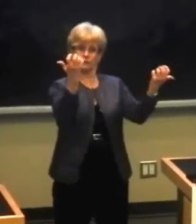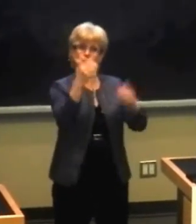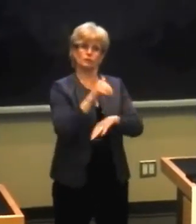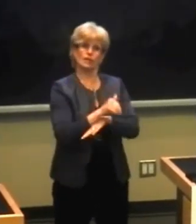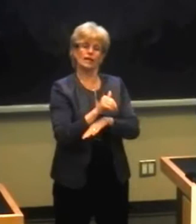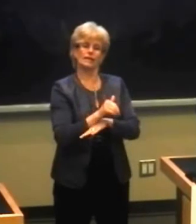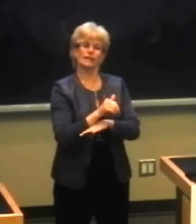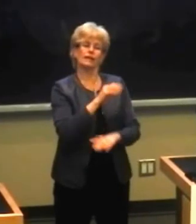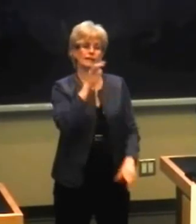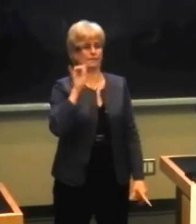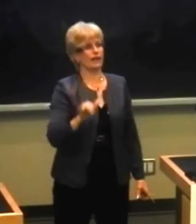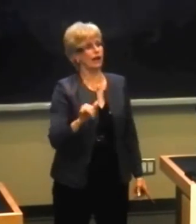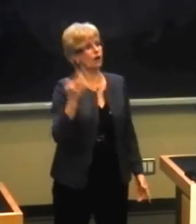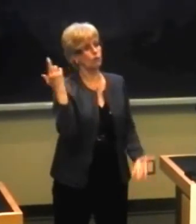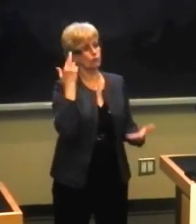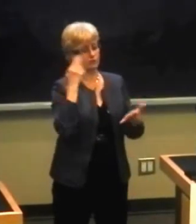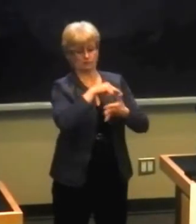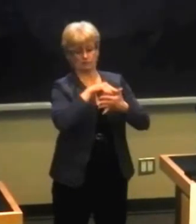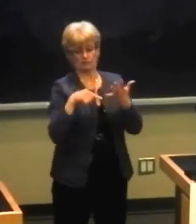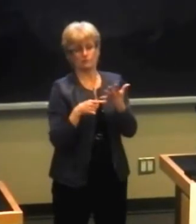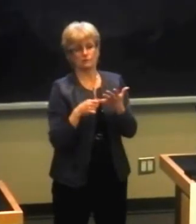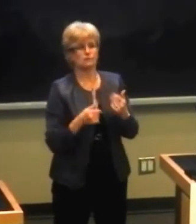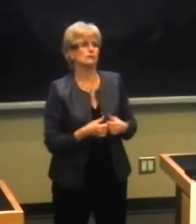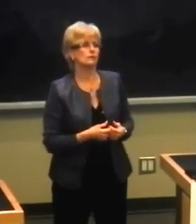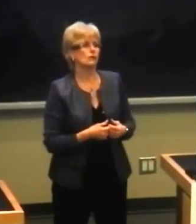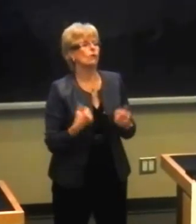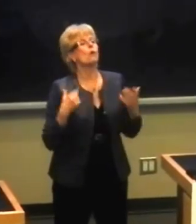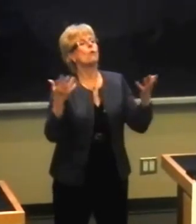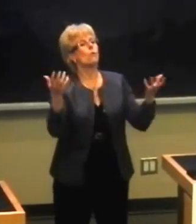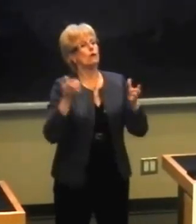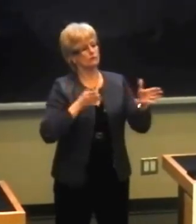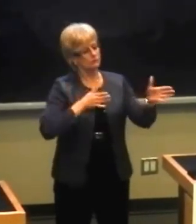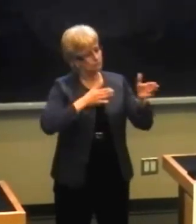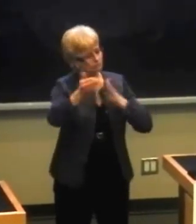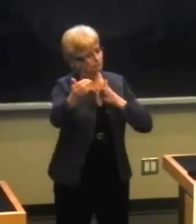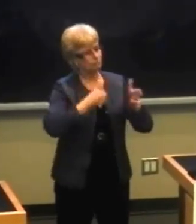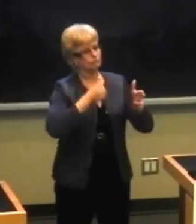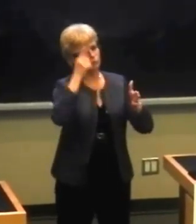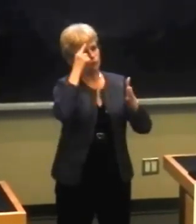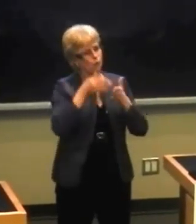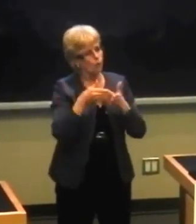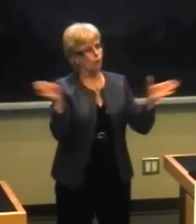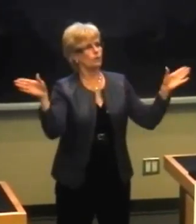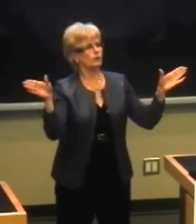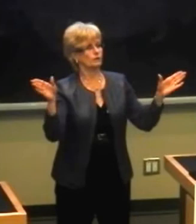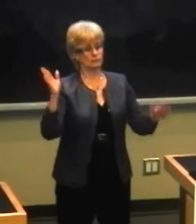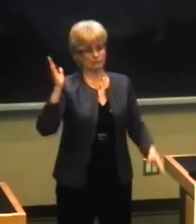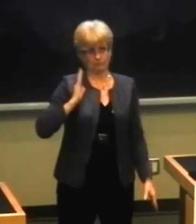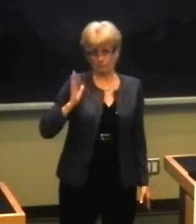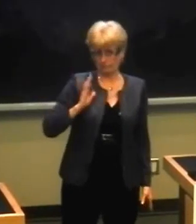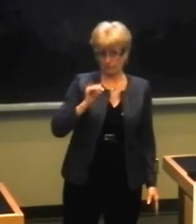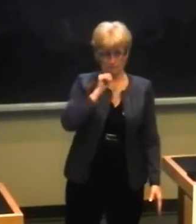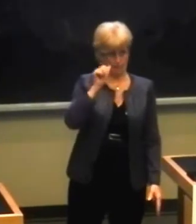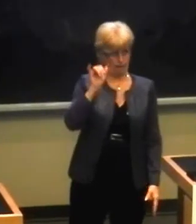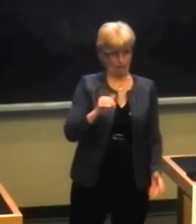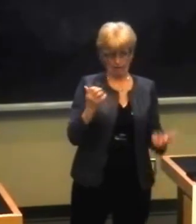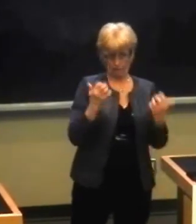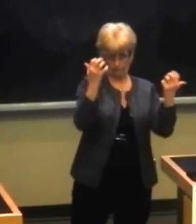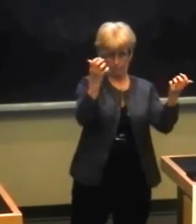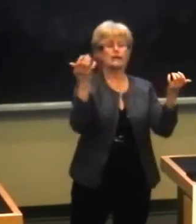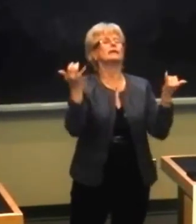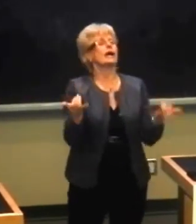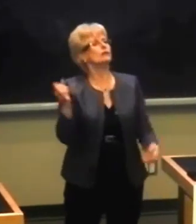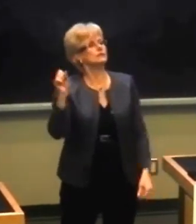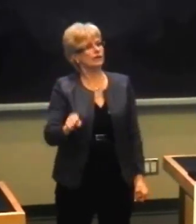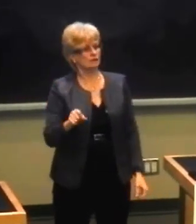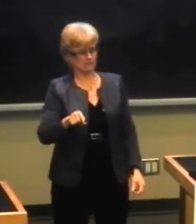is exactly for those reasons, okay? We've said that we want to be more transparent and open. We didn't used to do this kind of thing, now we do. This